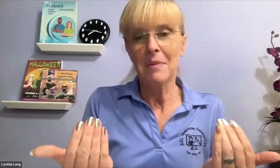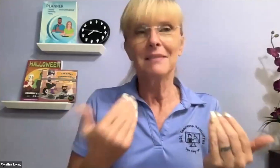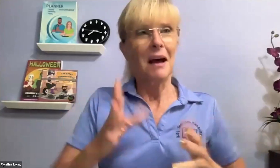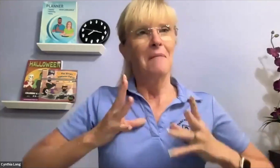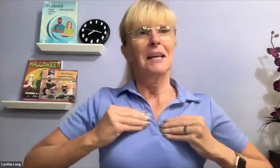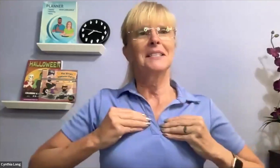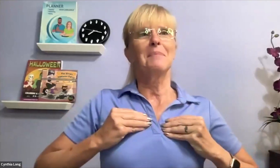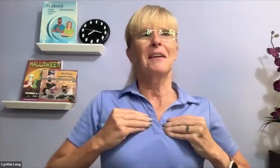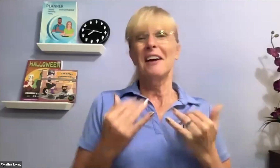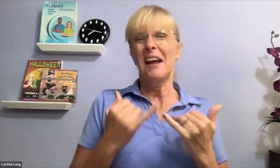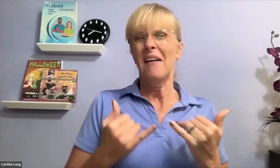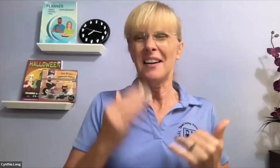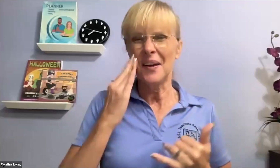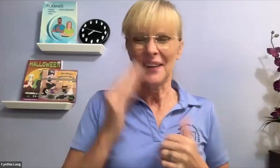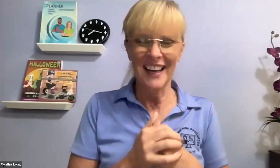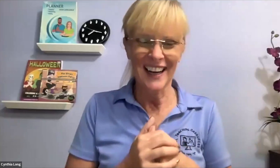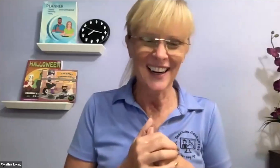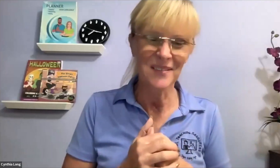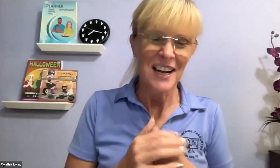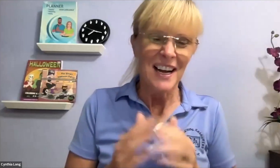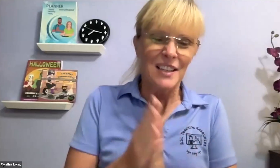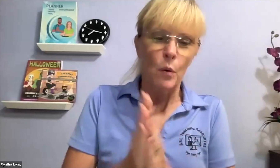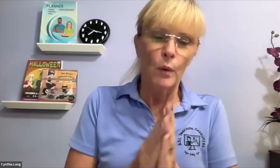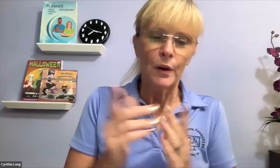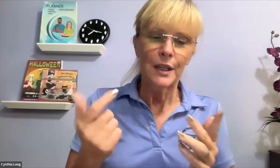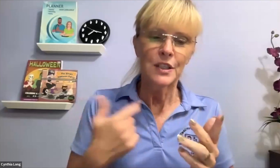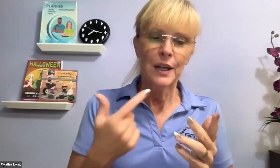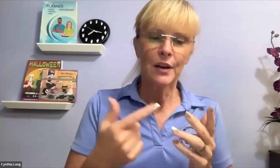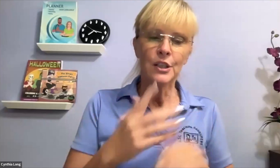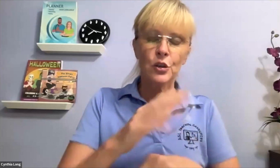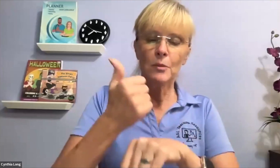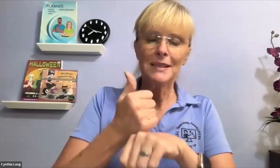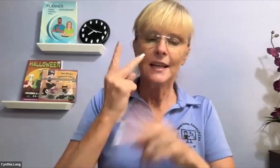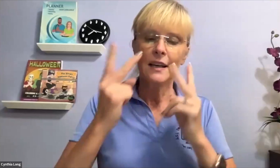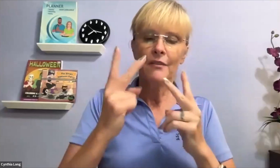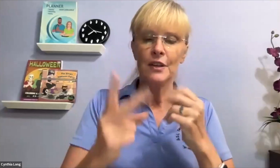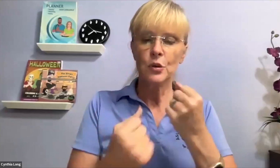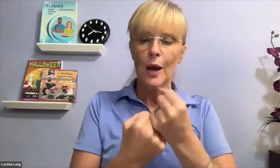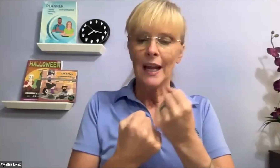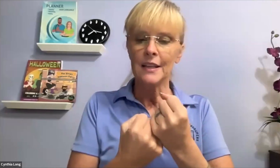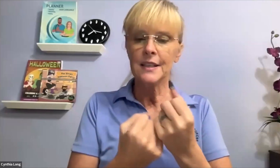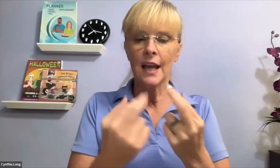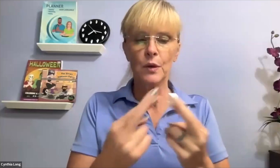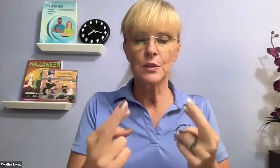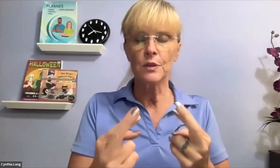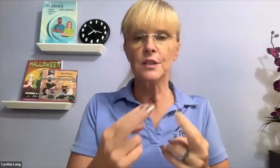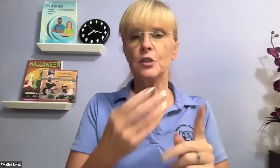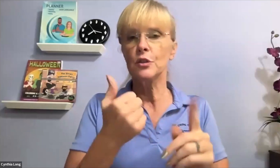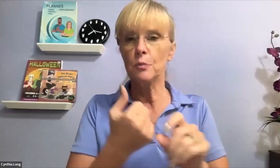But accept that right now, I know. So what we're going to do here is you're going to be setting up visual aids and resources to